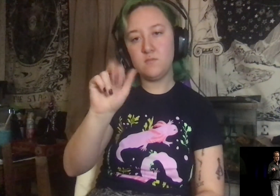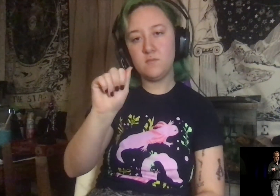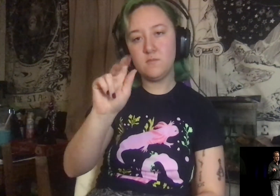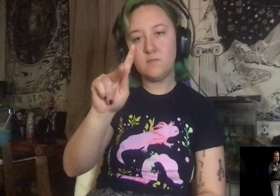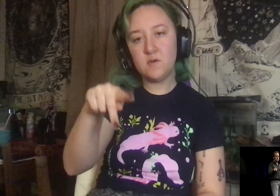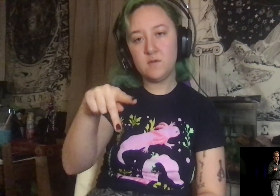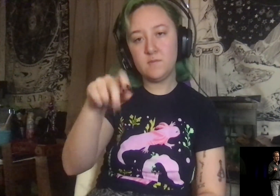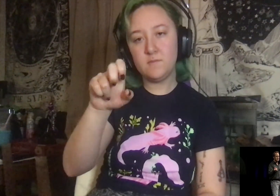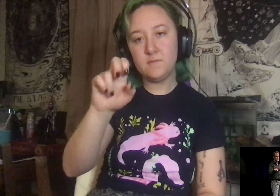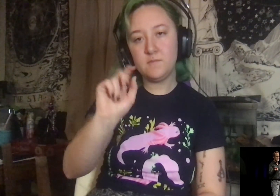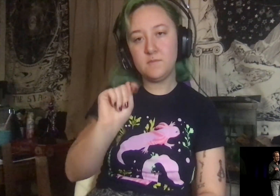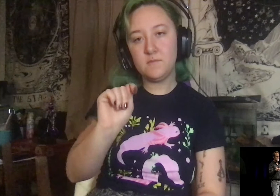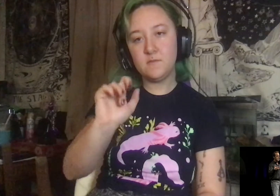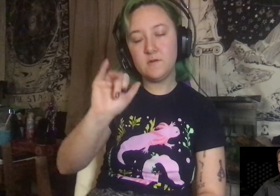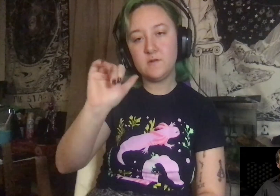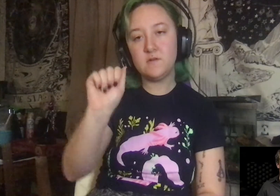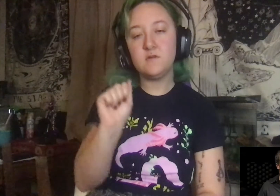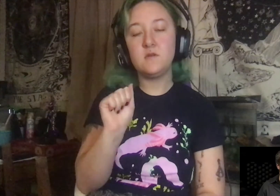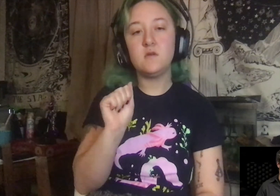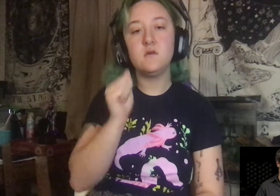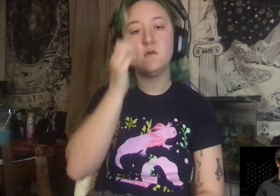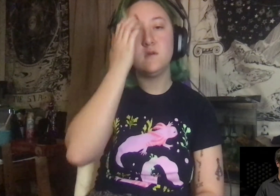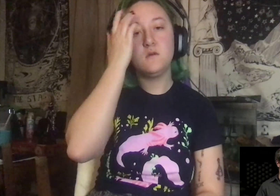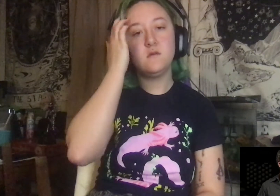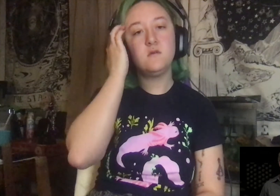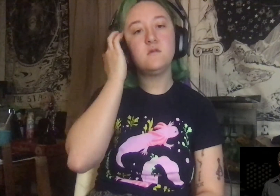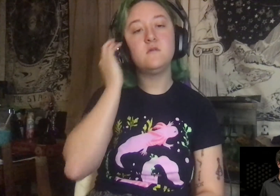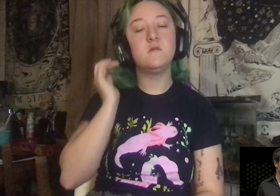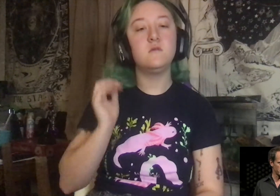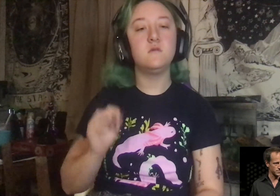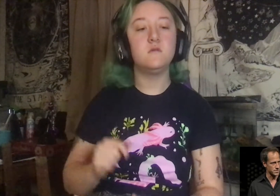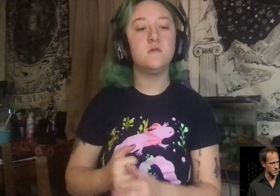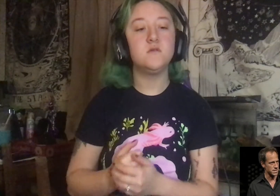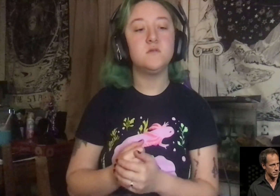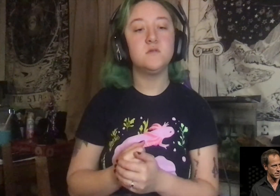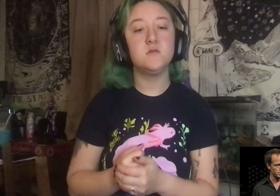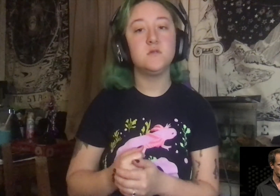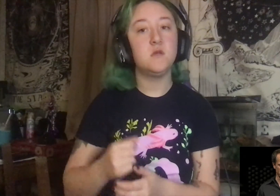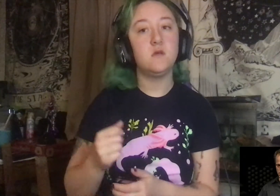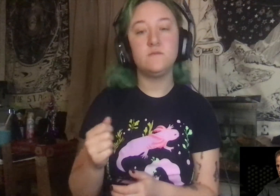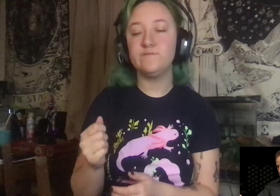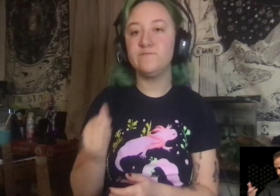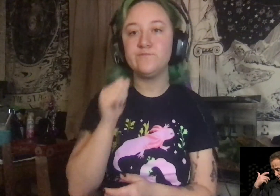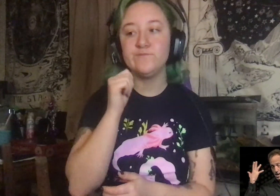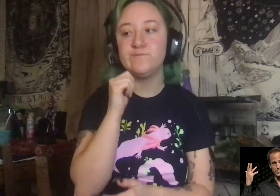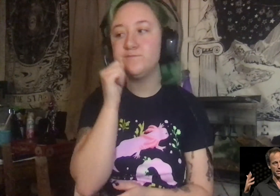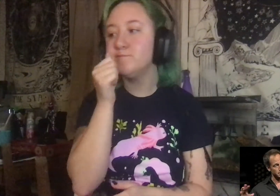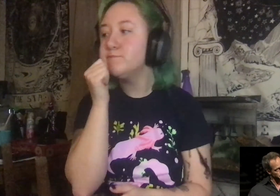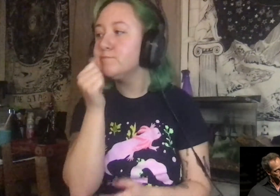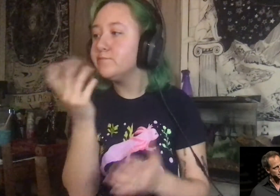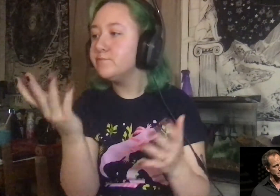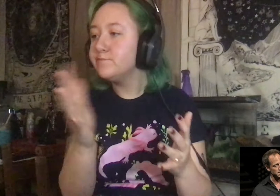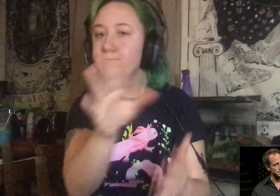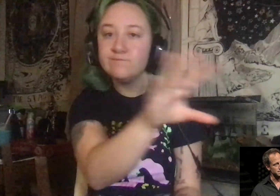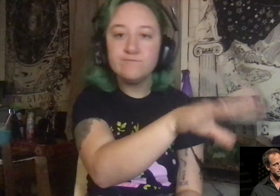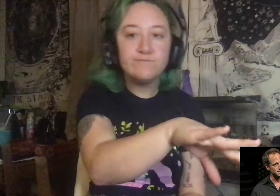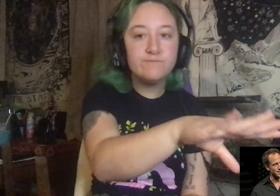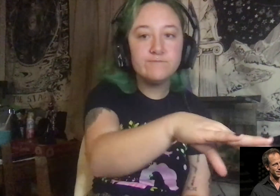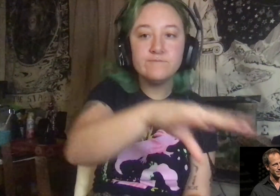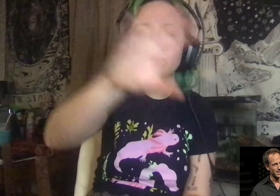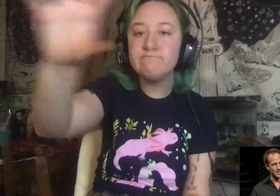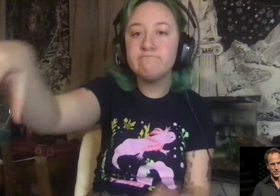in The Sixth Sense, right? He spends the whole movie trying to help the little kid who sees dead people, and then boom, oh, I'm dead, peripeteia.